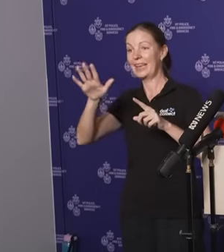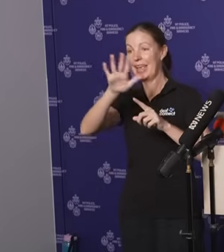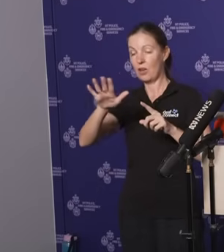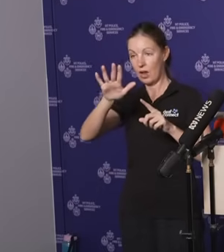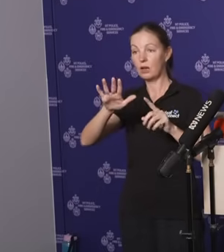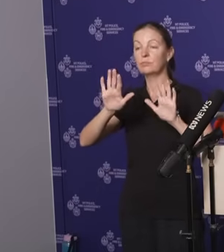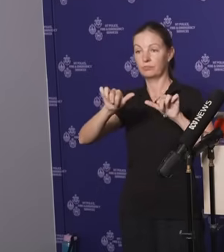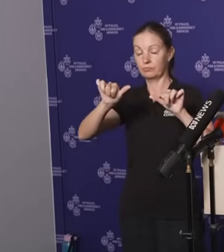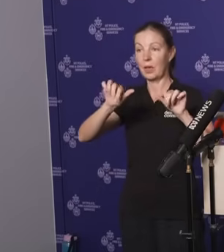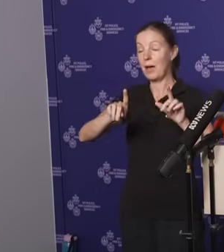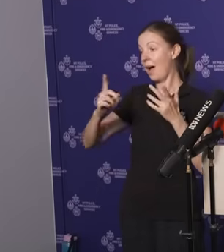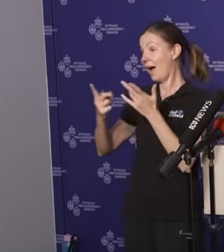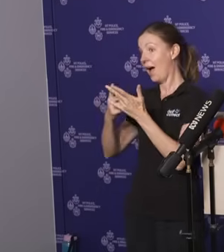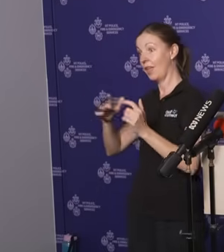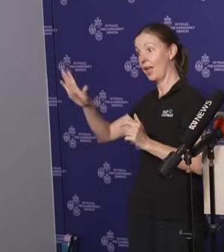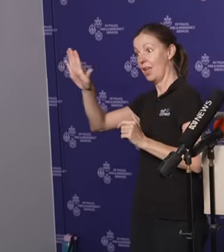far east as Groote Island.